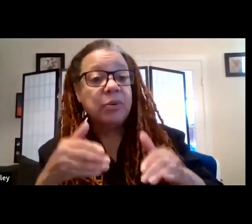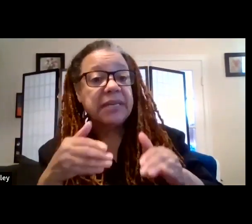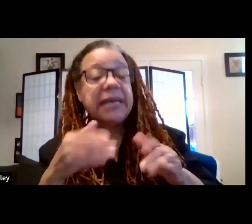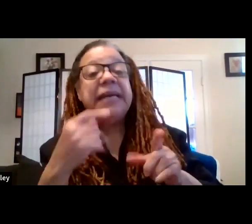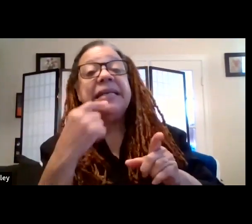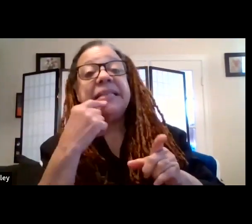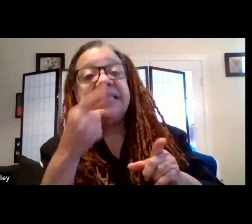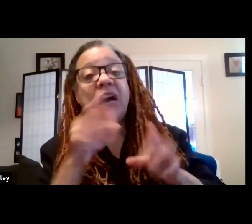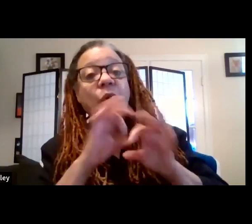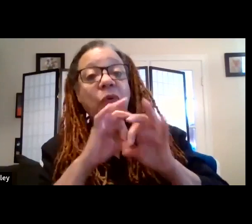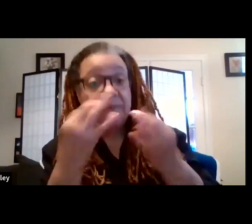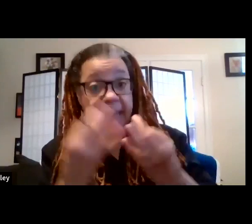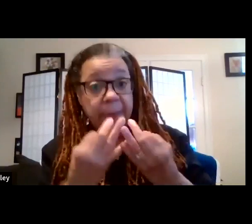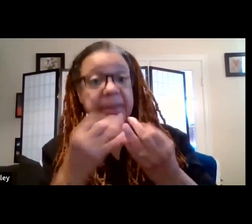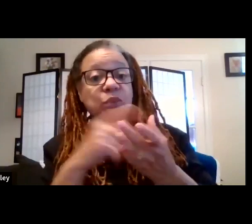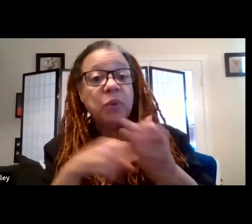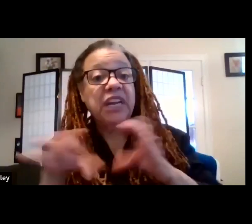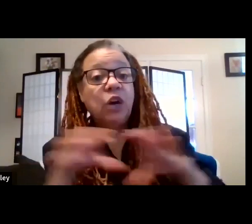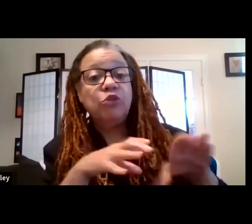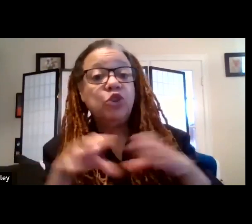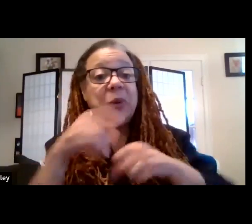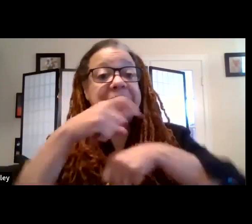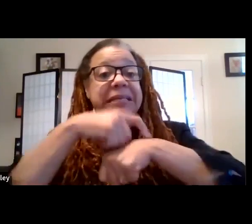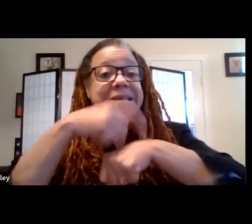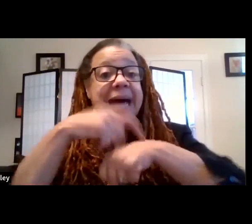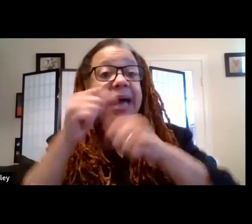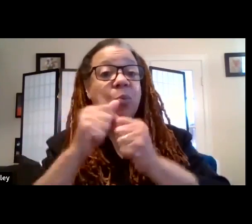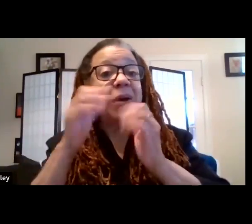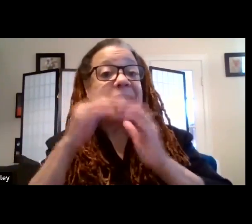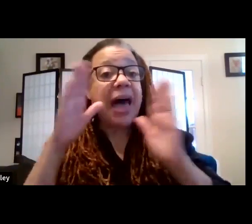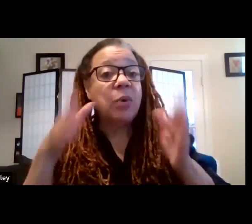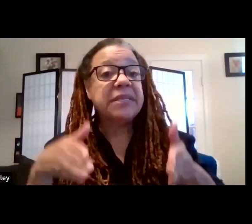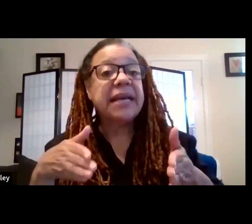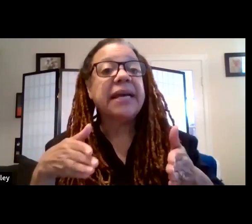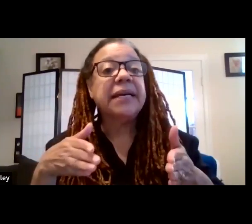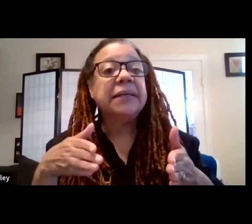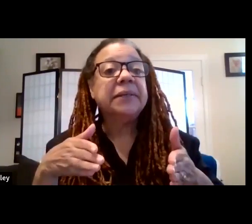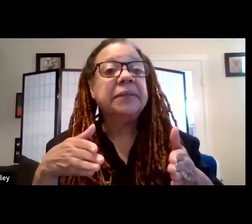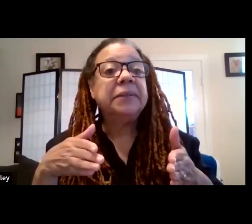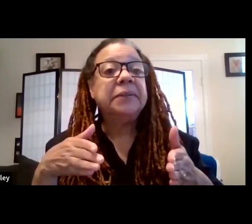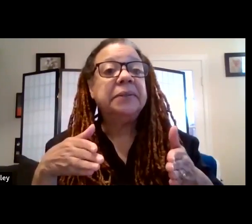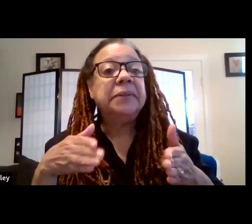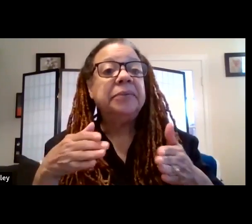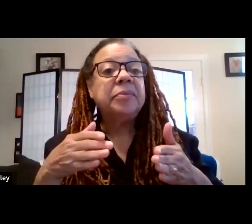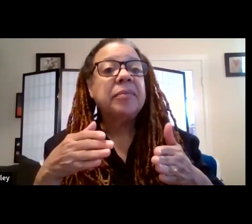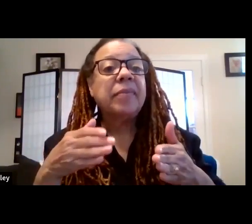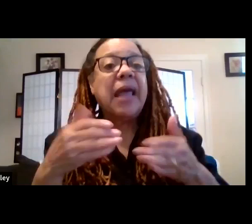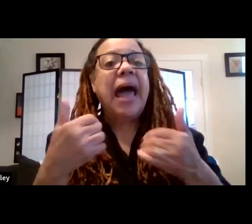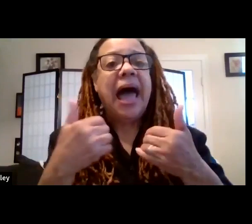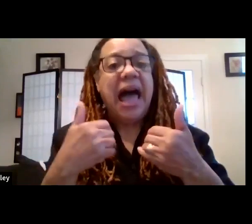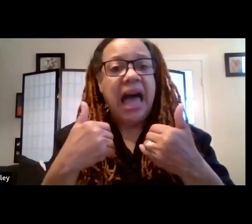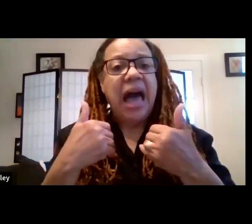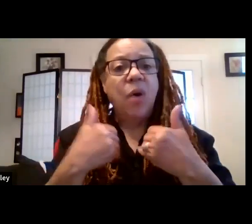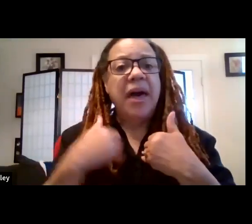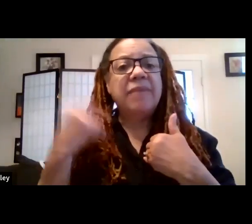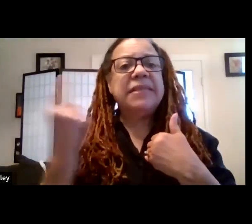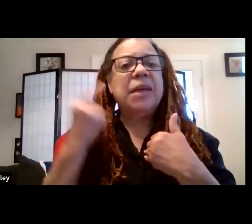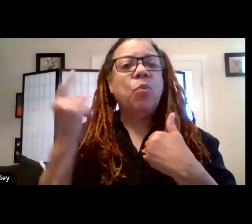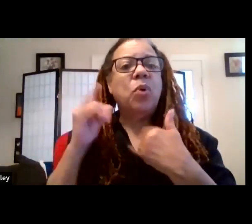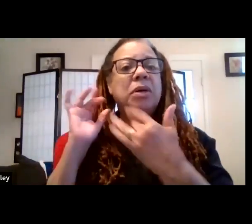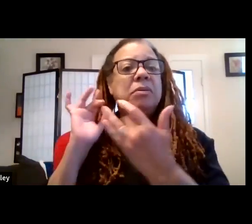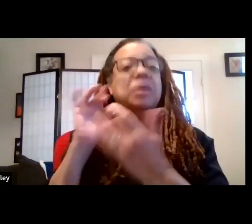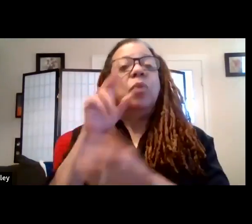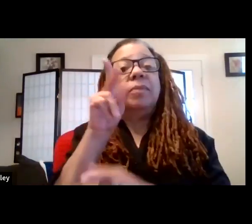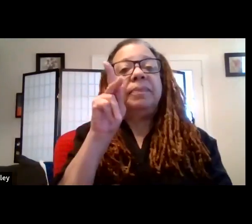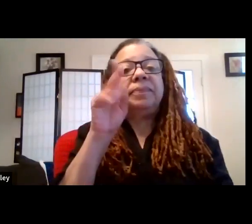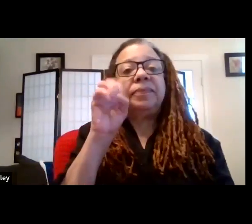are going to do in time with housing? What I'll do is I'll have her reach out. If the